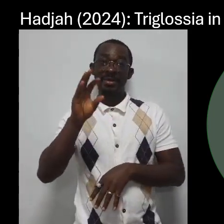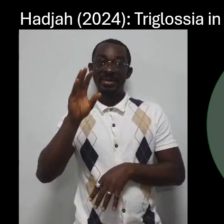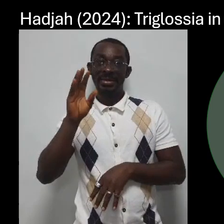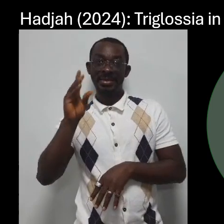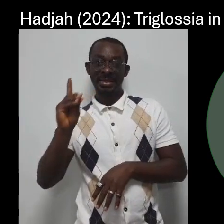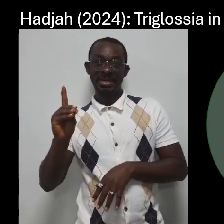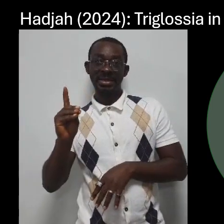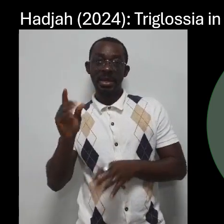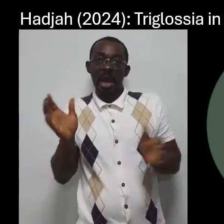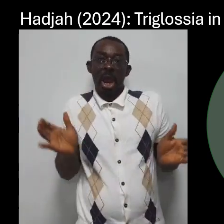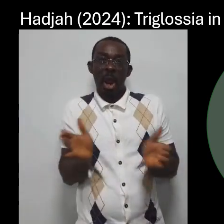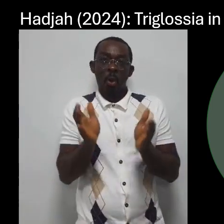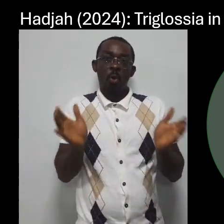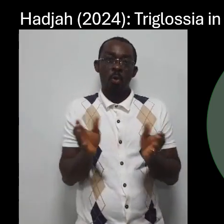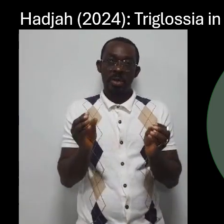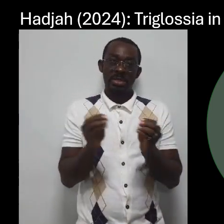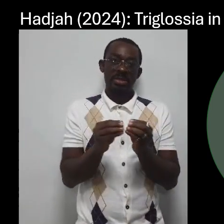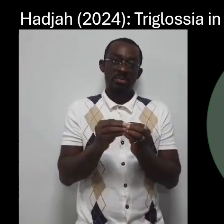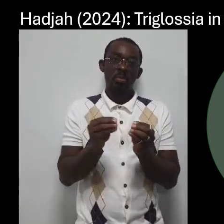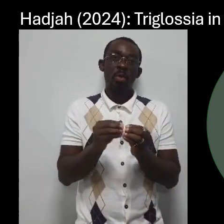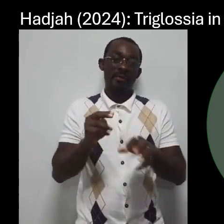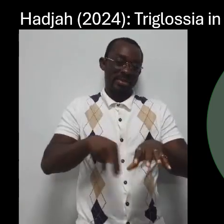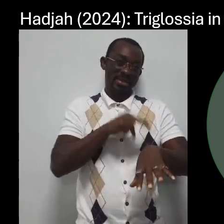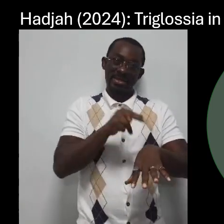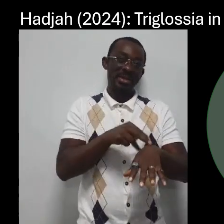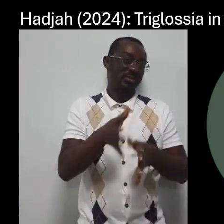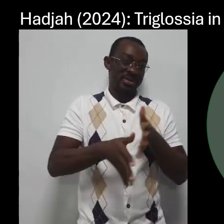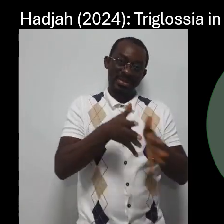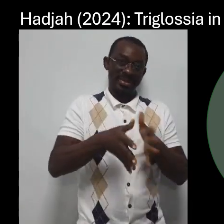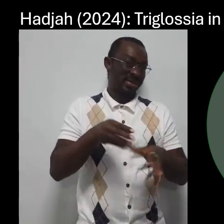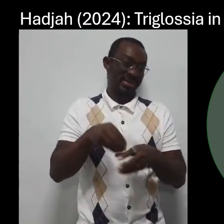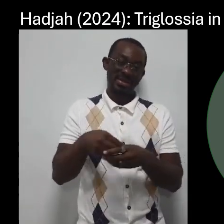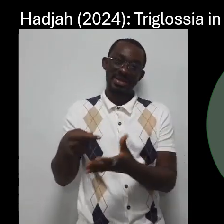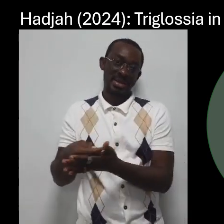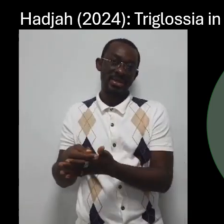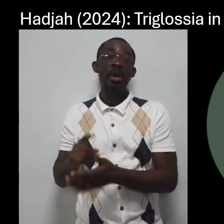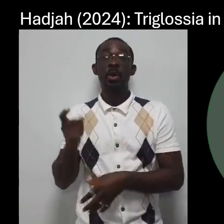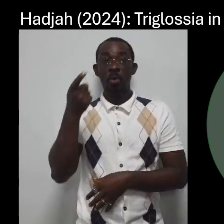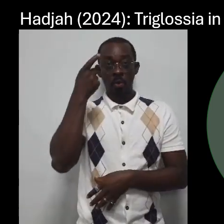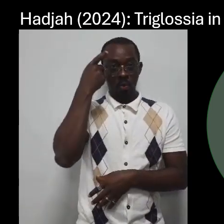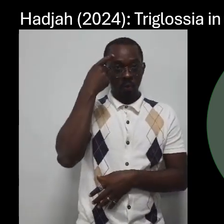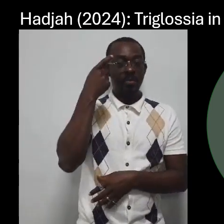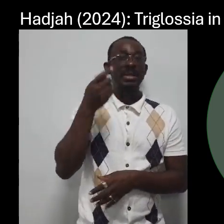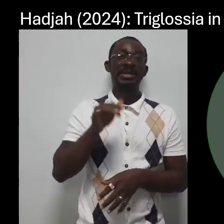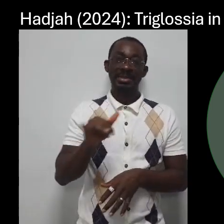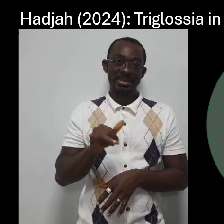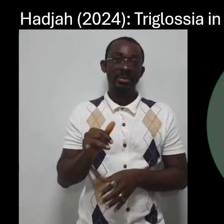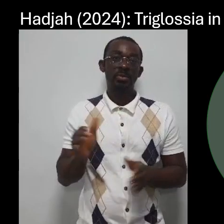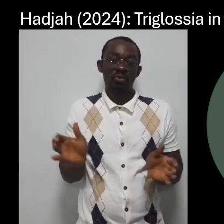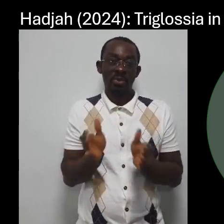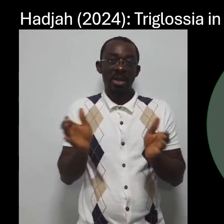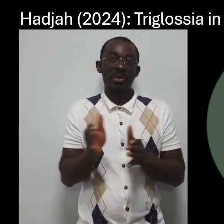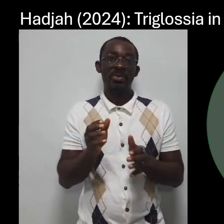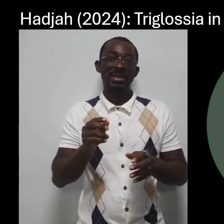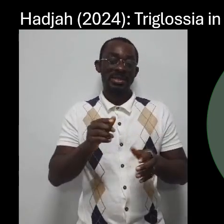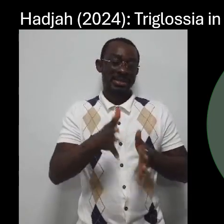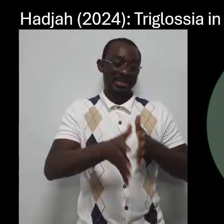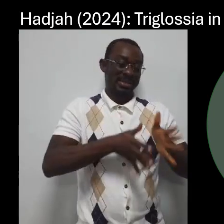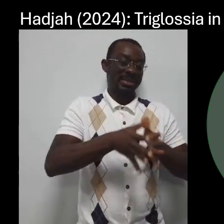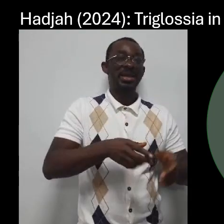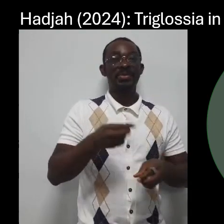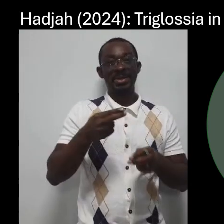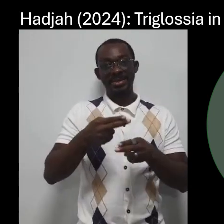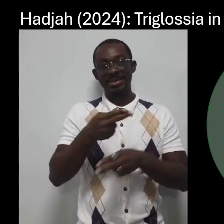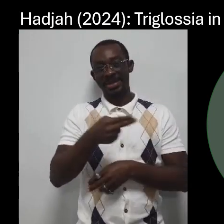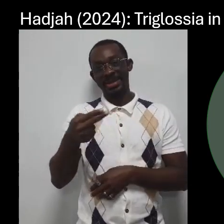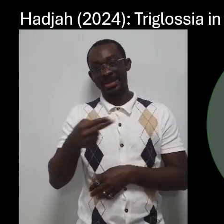the visibility of the local variety of signing. And the World Federation of the Deaf actually urged